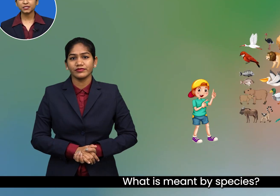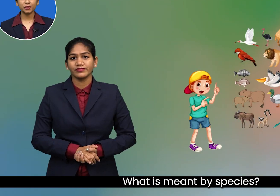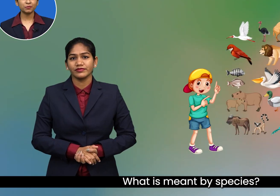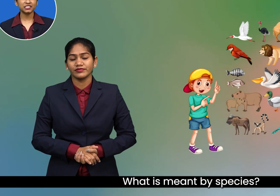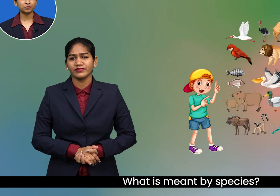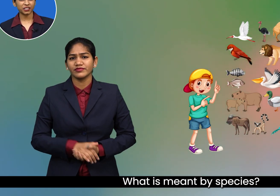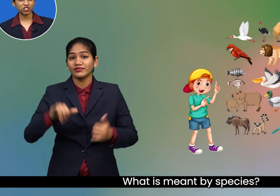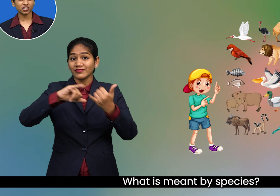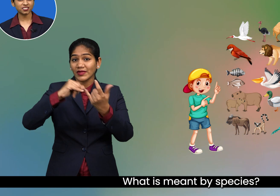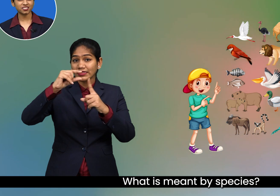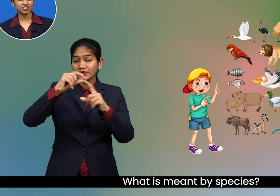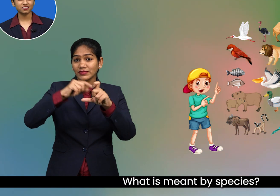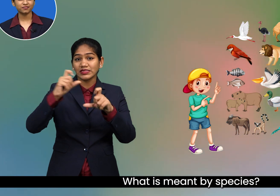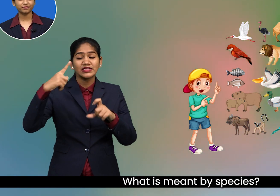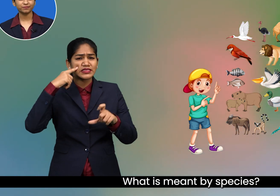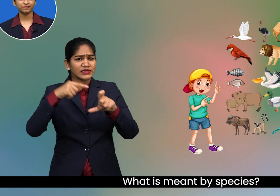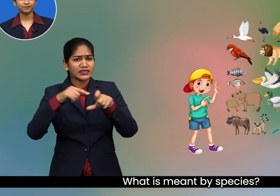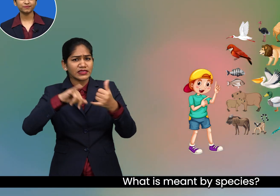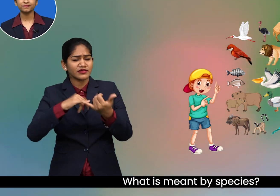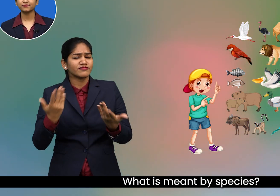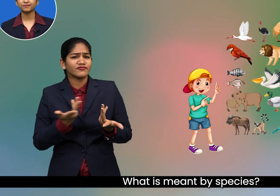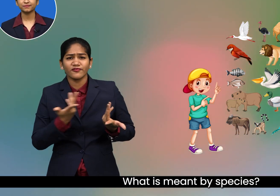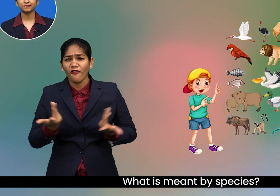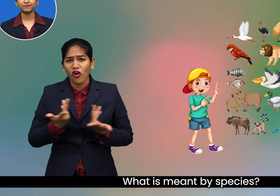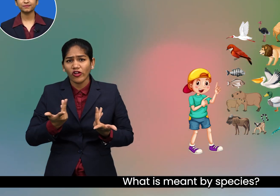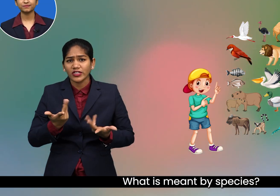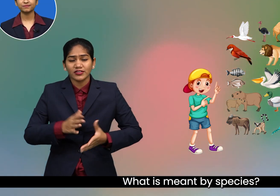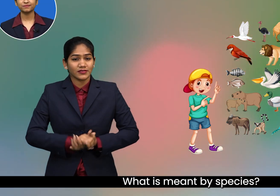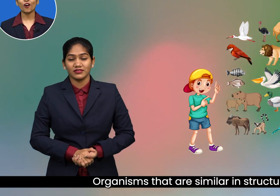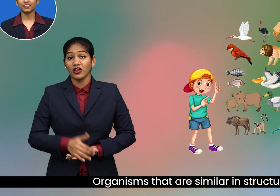What is meant by species?